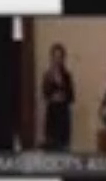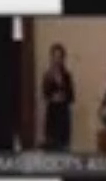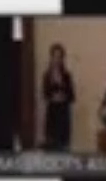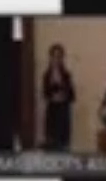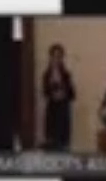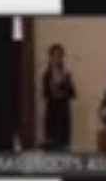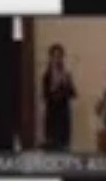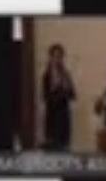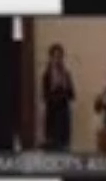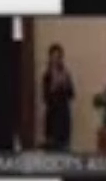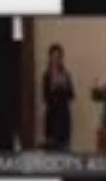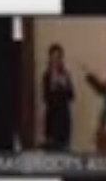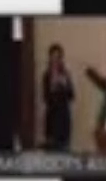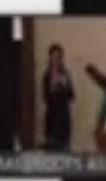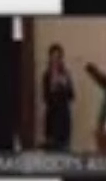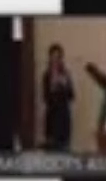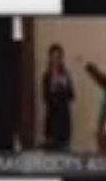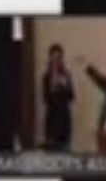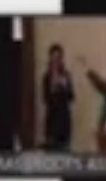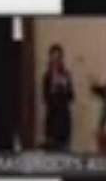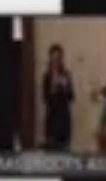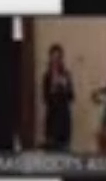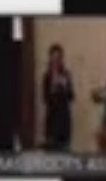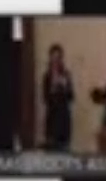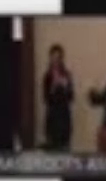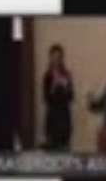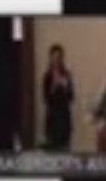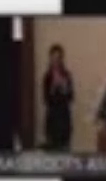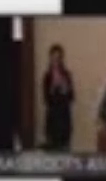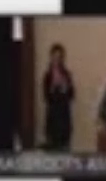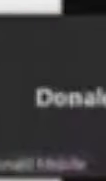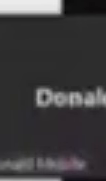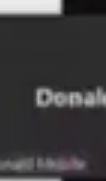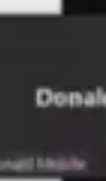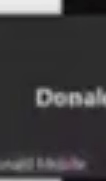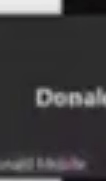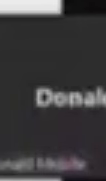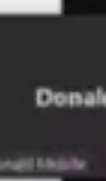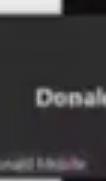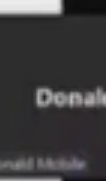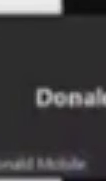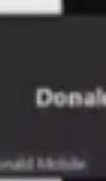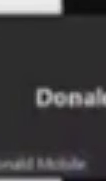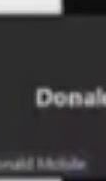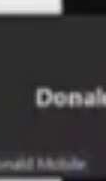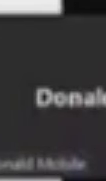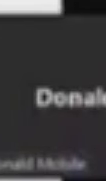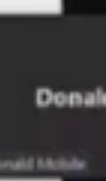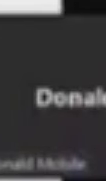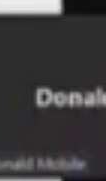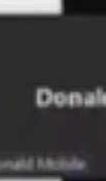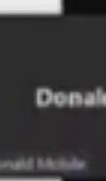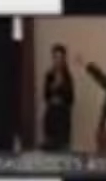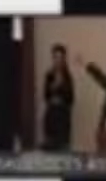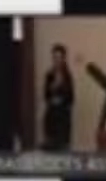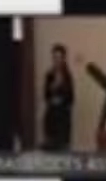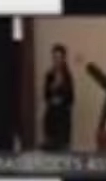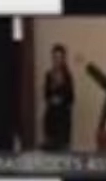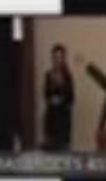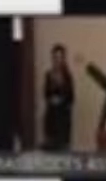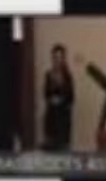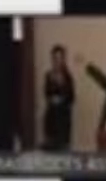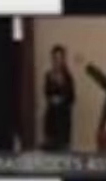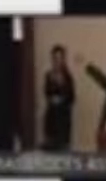CCR5 antagonists, which keep those cells from migrating all over the body, and statins block